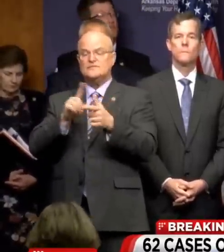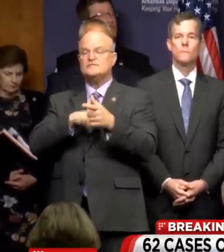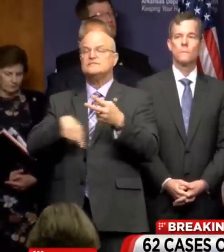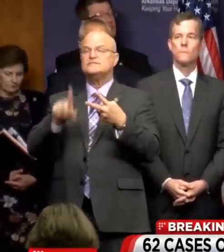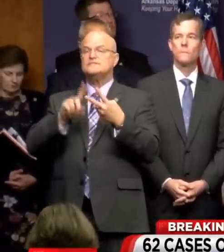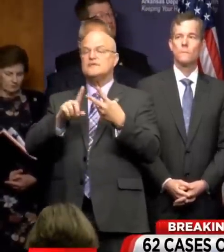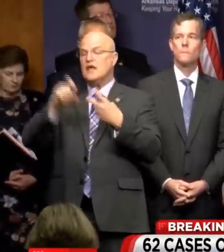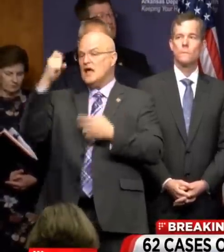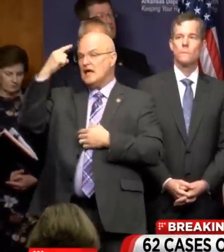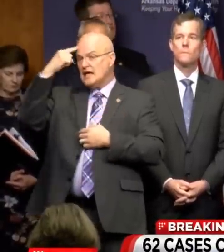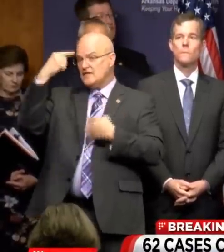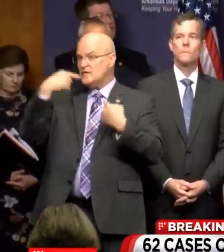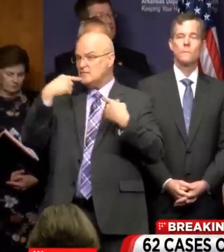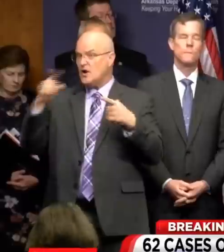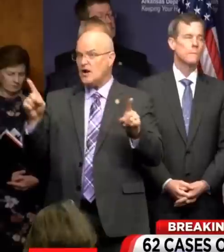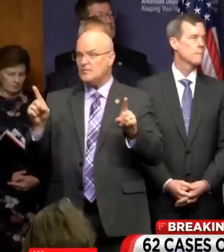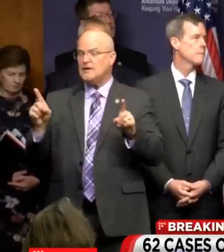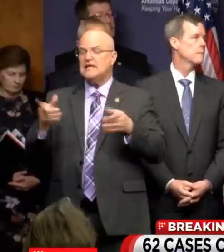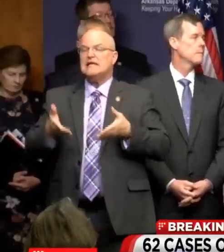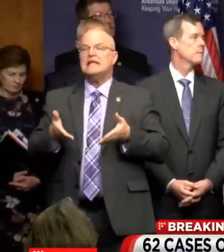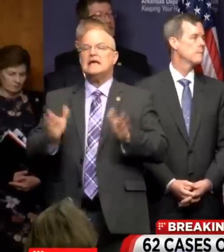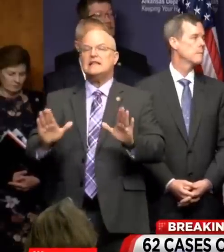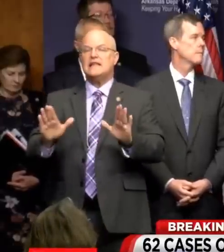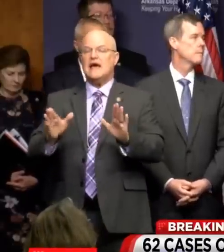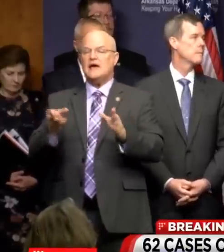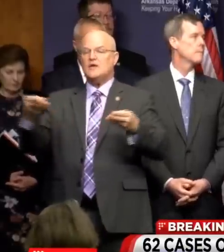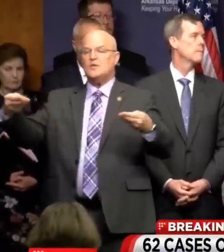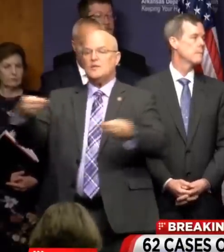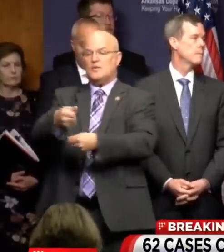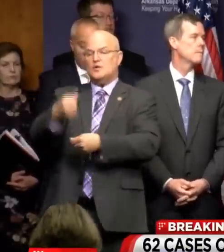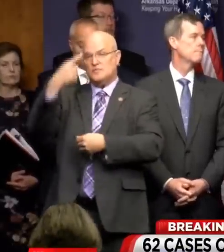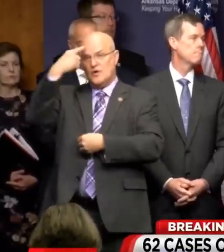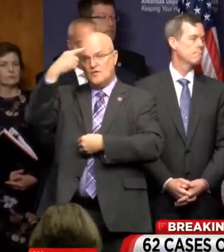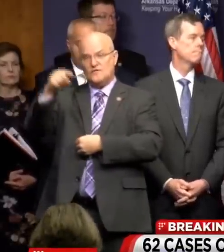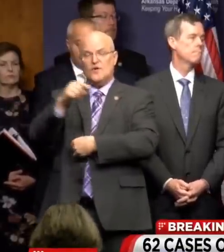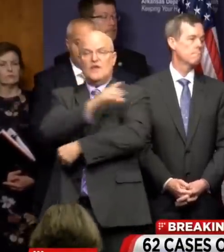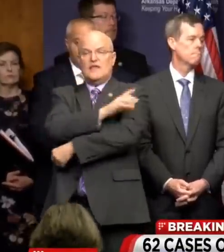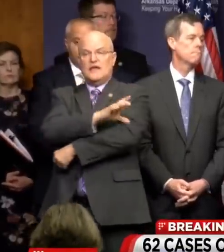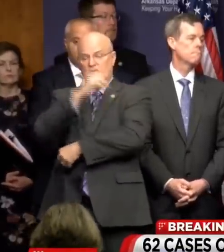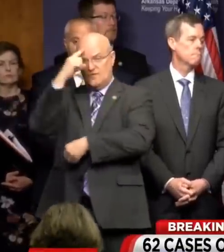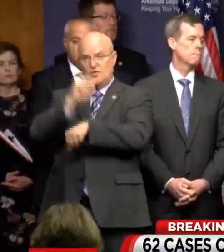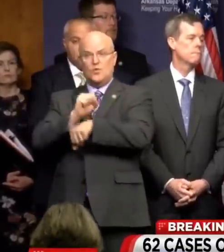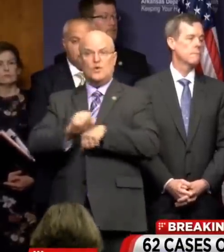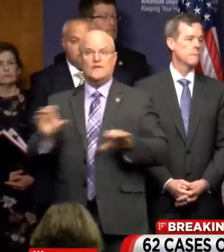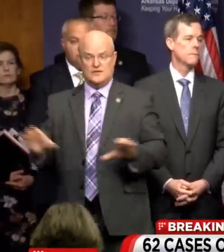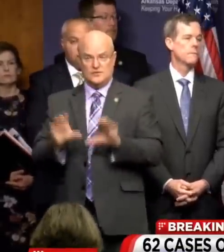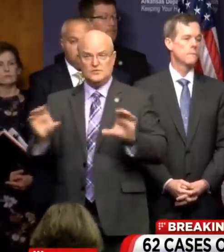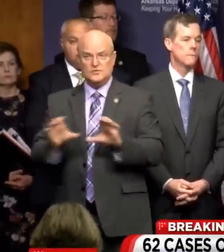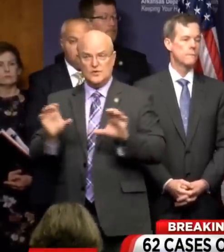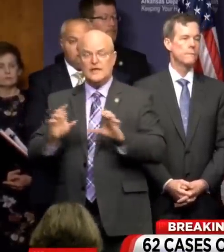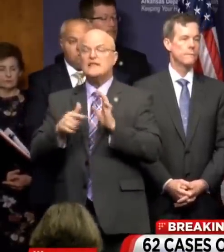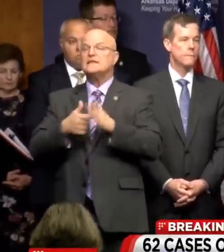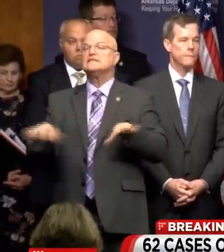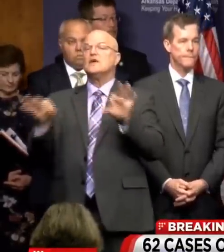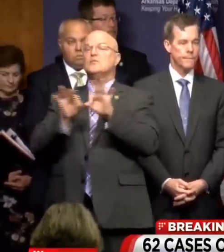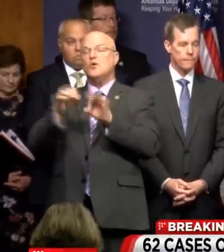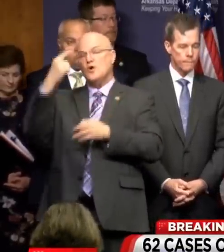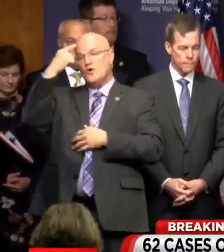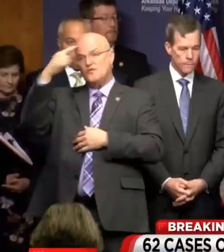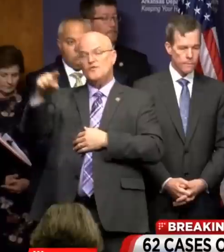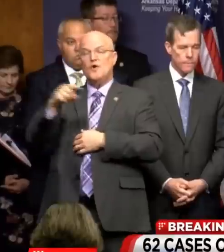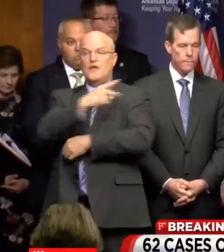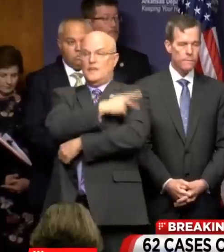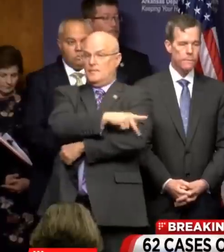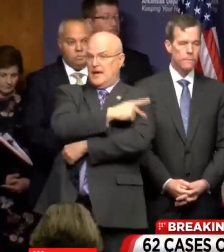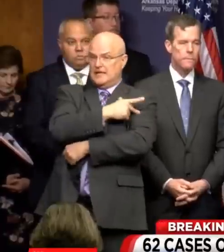thing that Governor Hutchinson's proclamation did was it allowed reimbursement to the clinicians for the work they're doing. This is important not only for